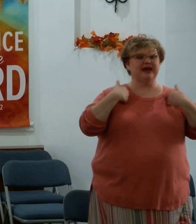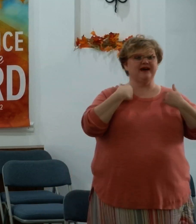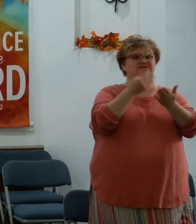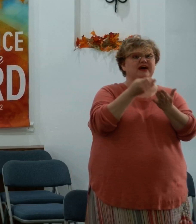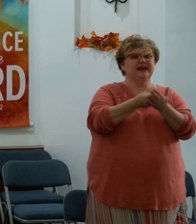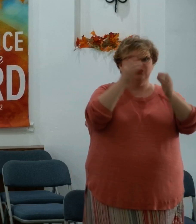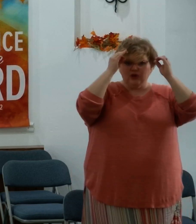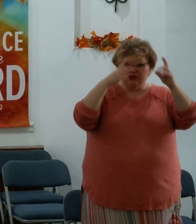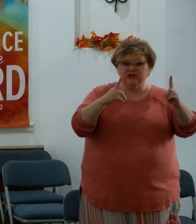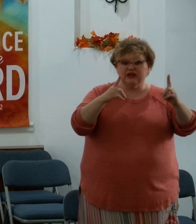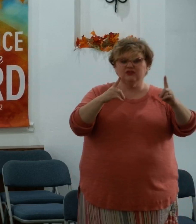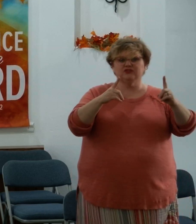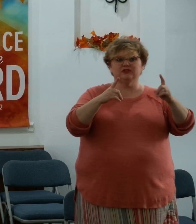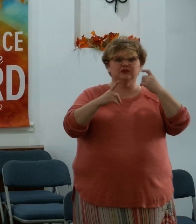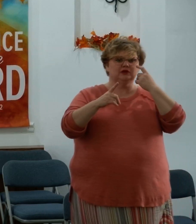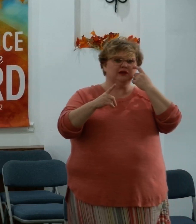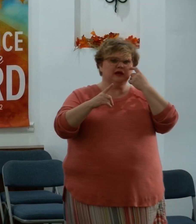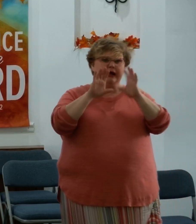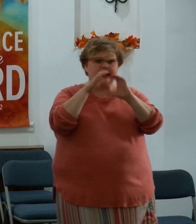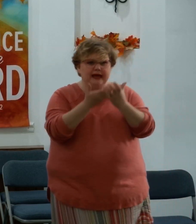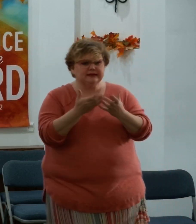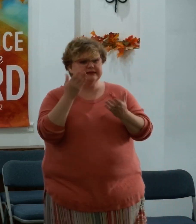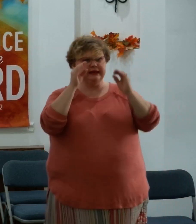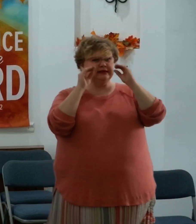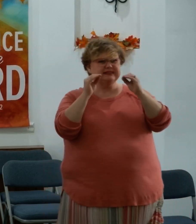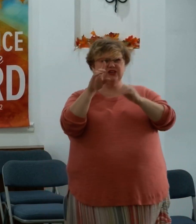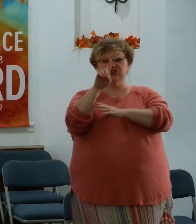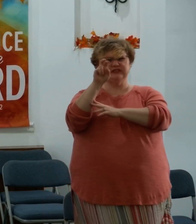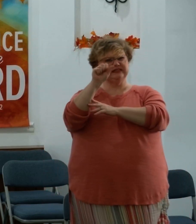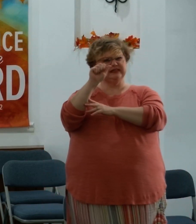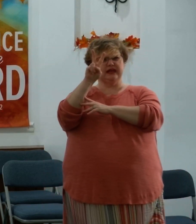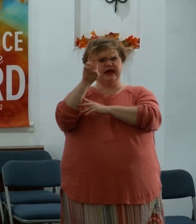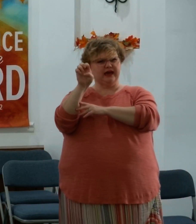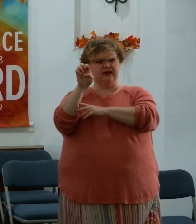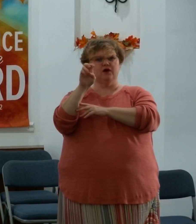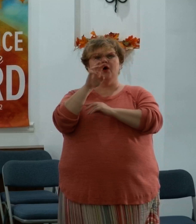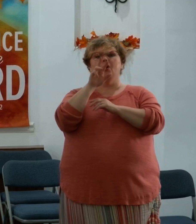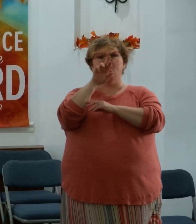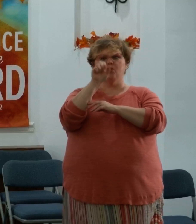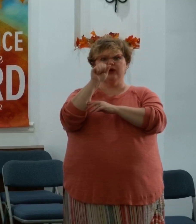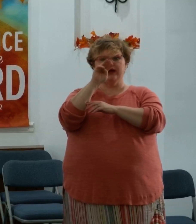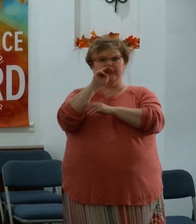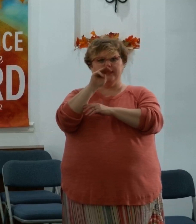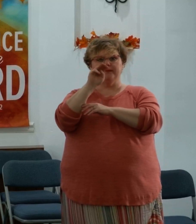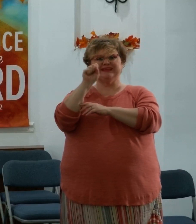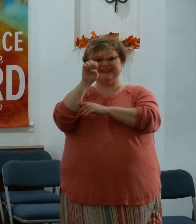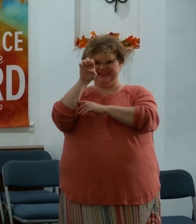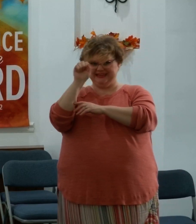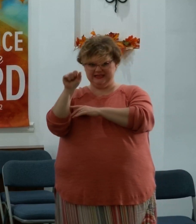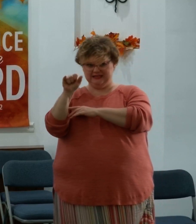classes and maybe teach Dave Ramsey's wisdom to this new crop of folks in our community. So they can learn